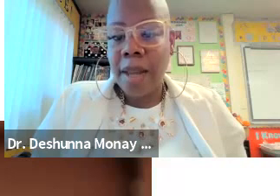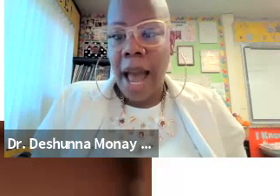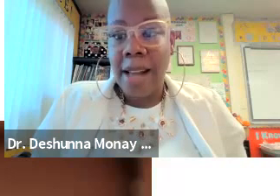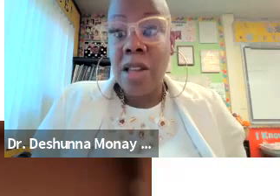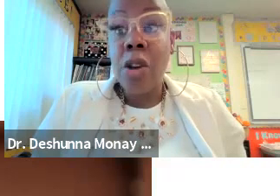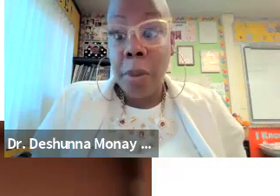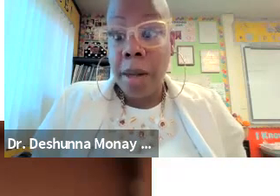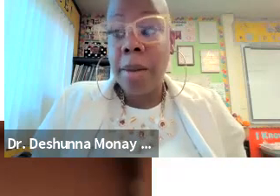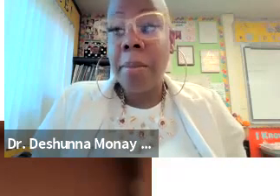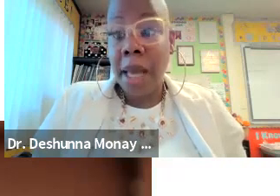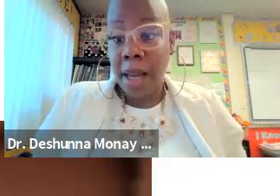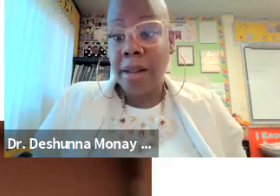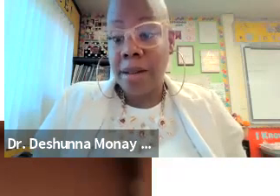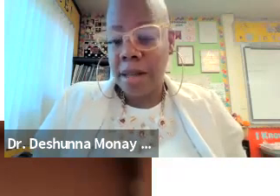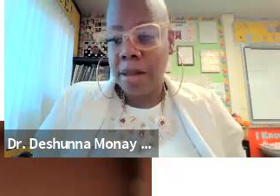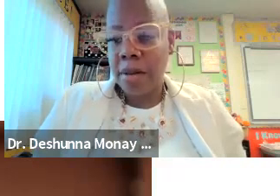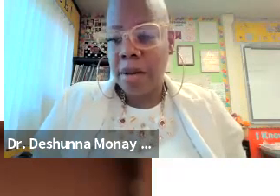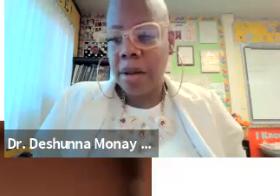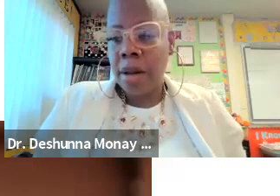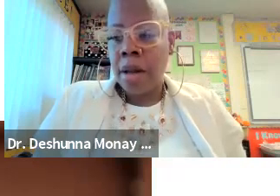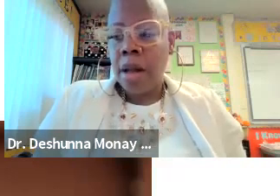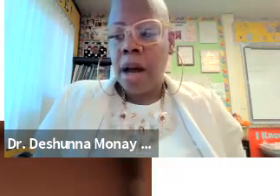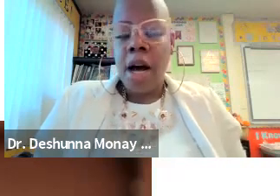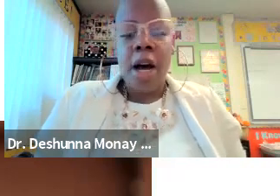them as human beings.